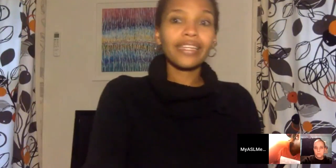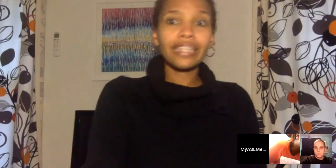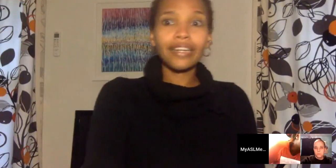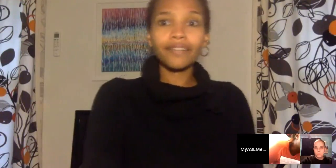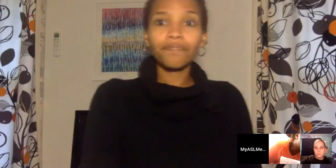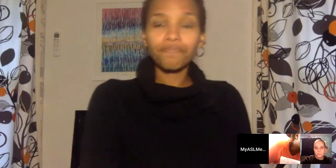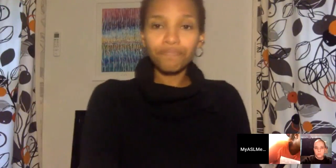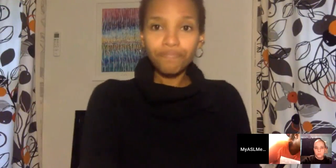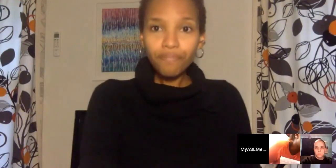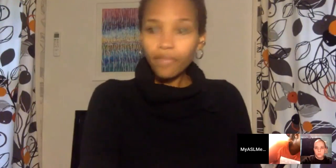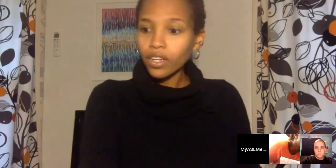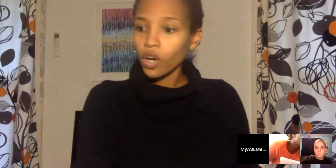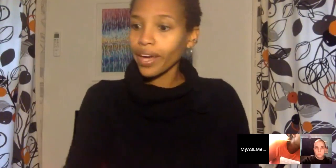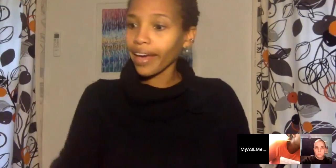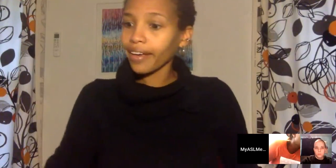Tania. Okay.